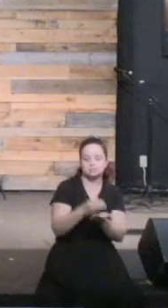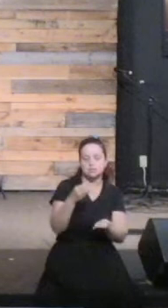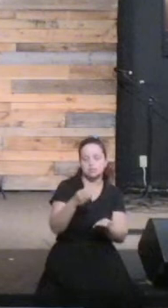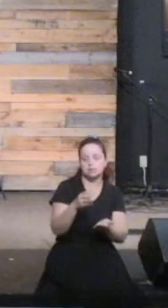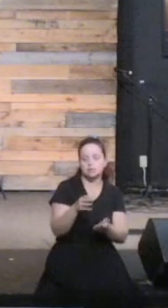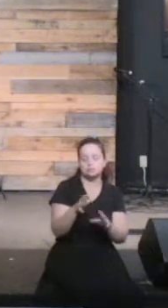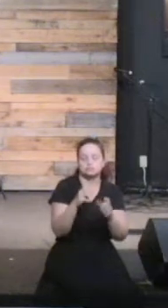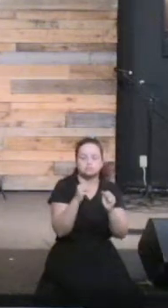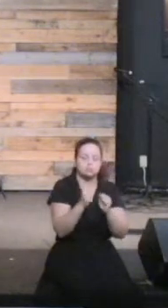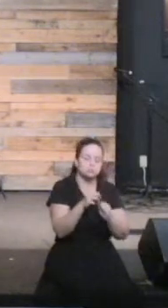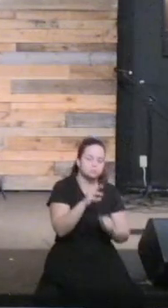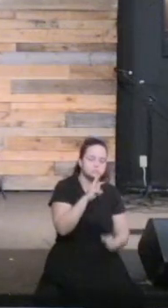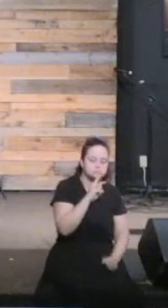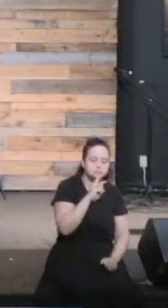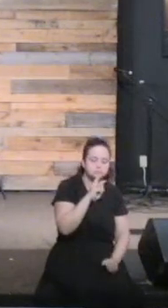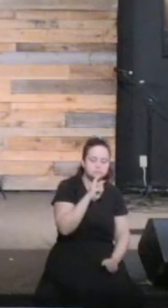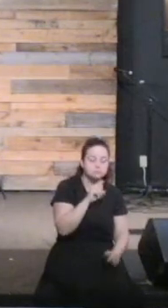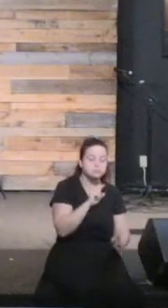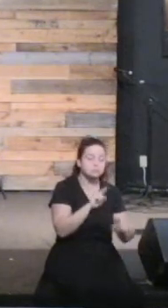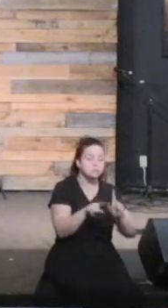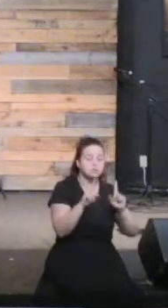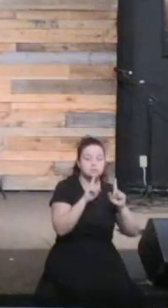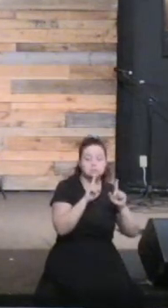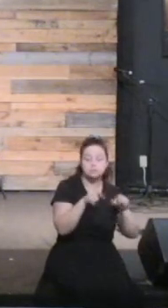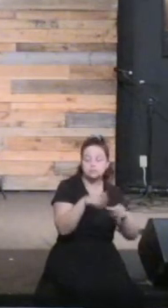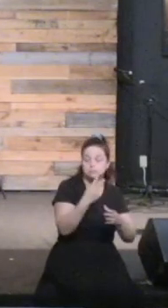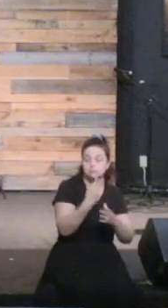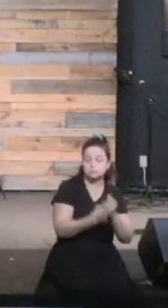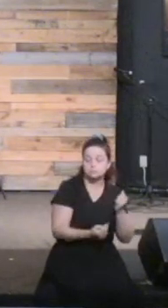but it's the response of both